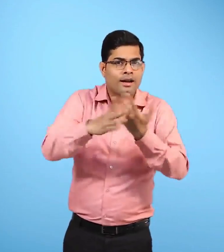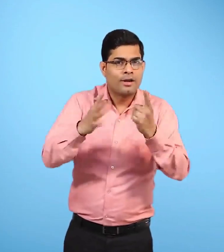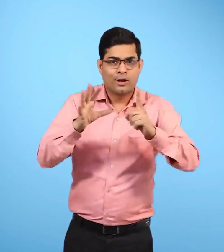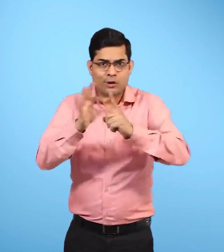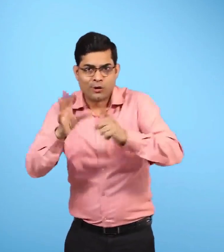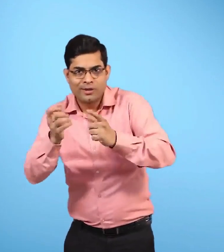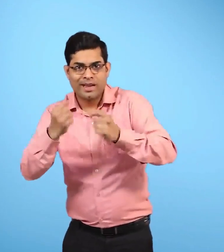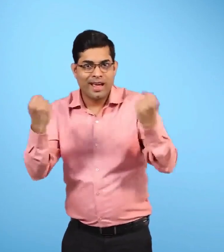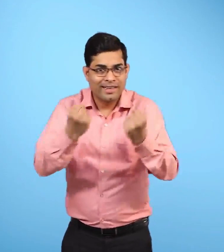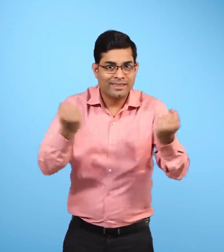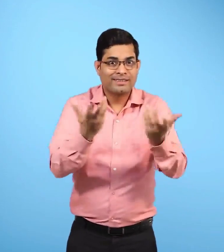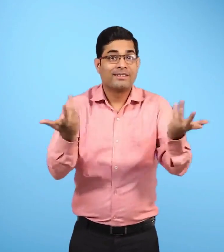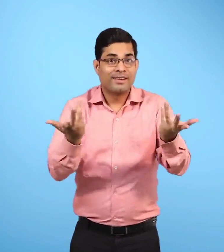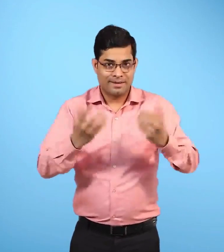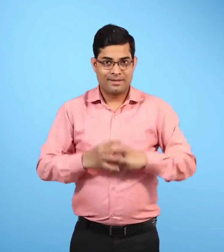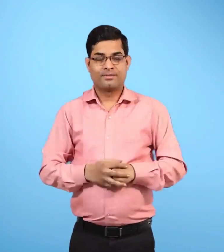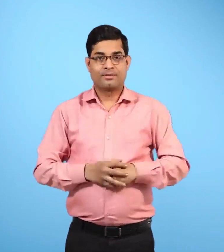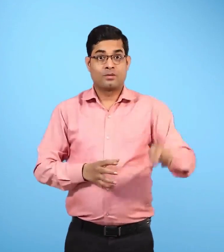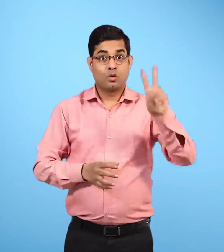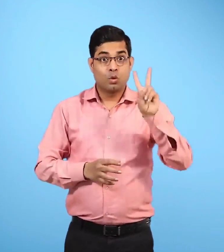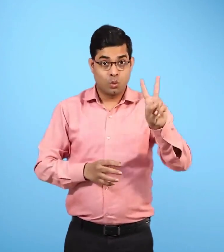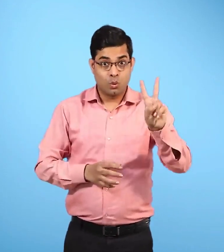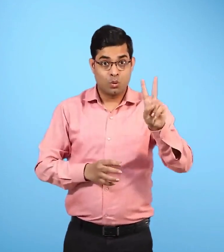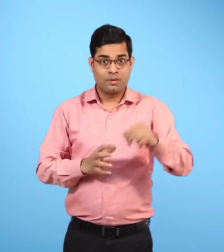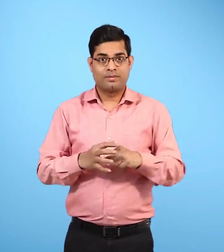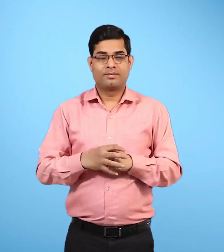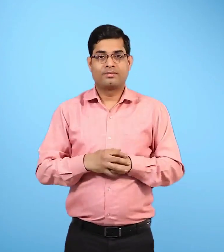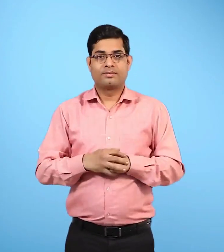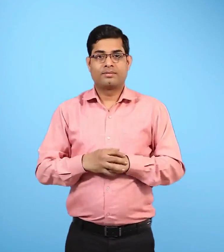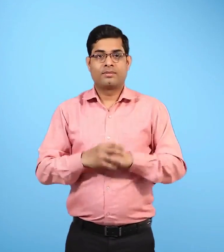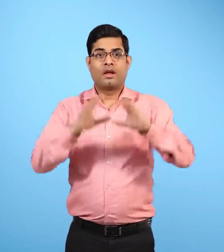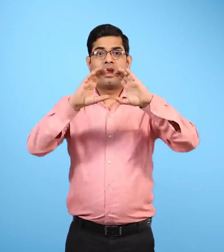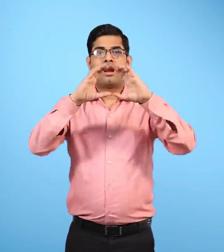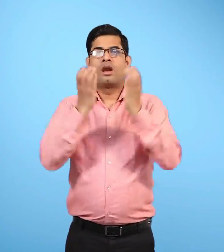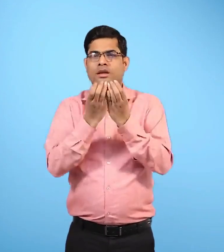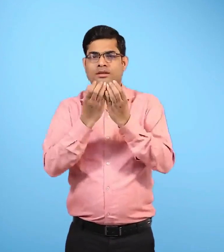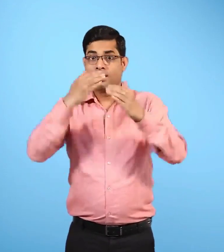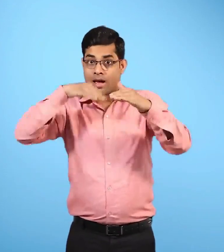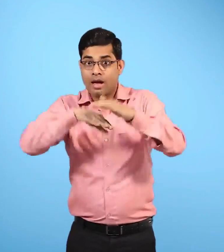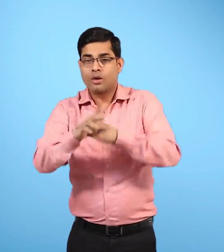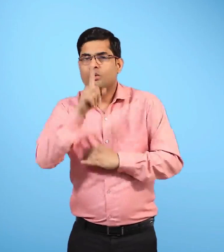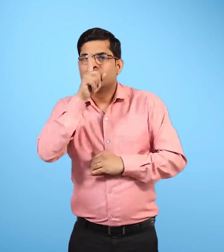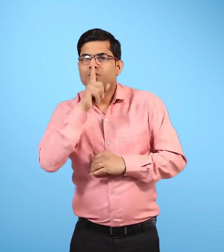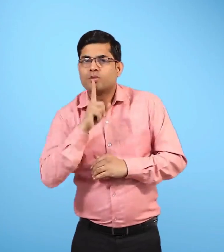was going on in the class? 2. Who was the quiet one in the class?